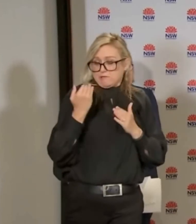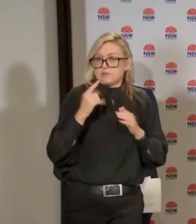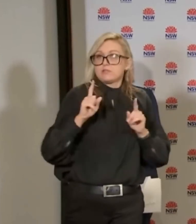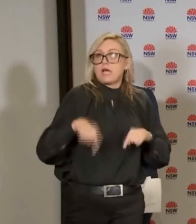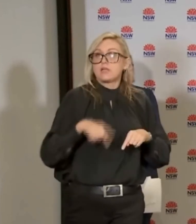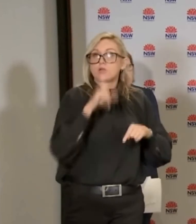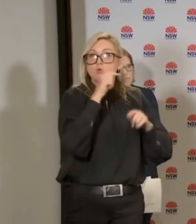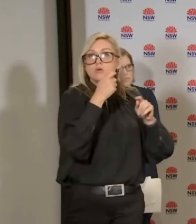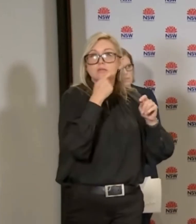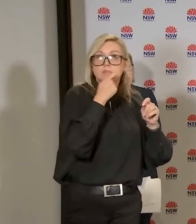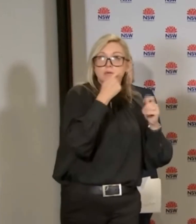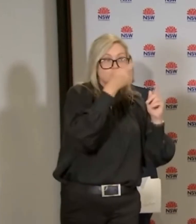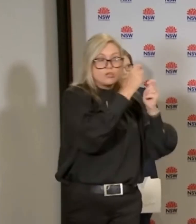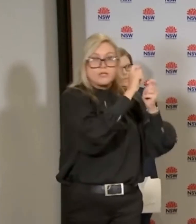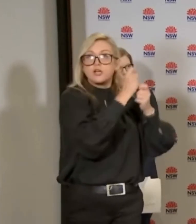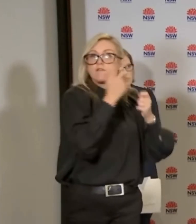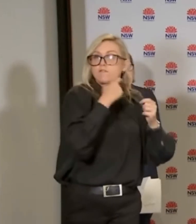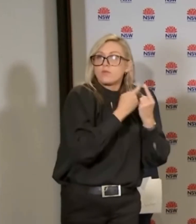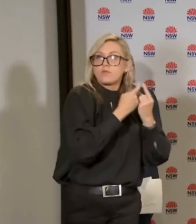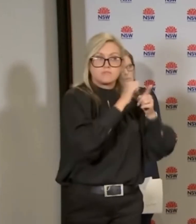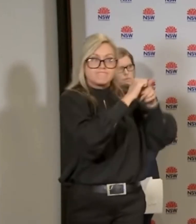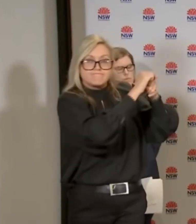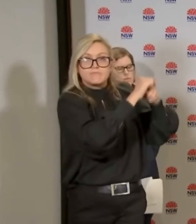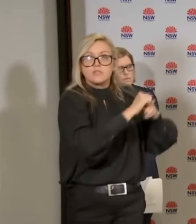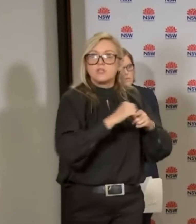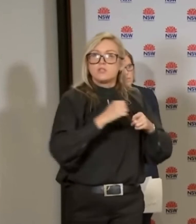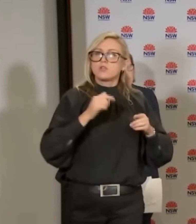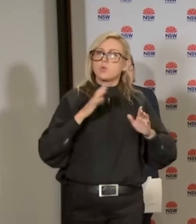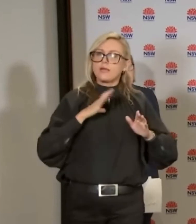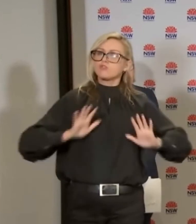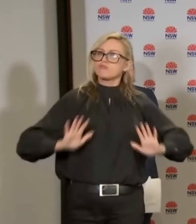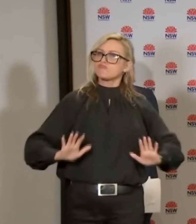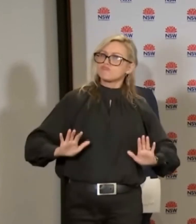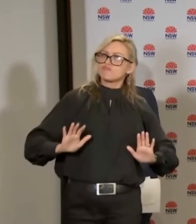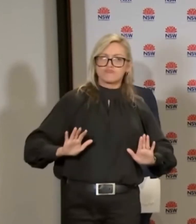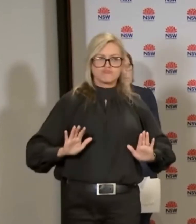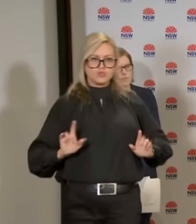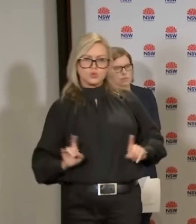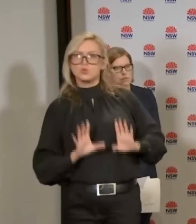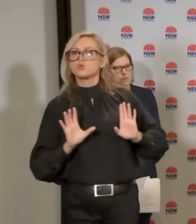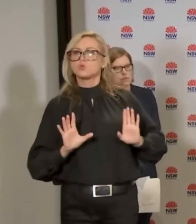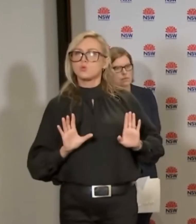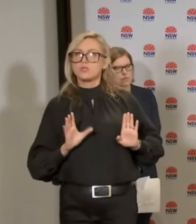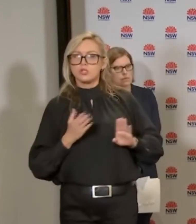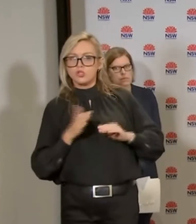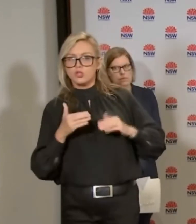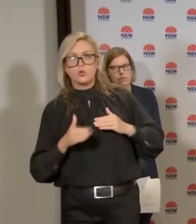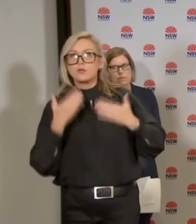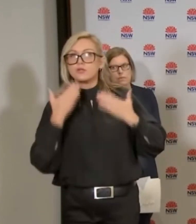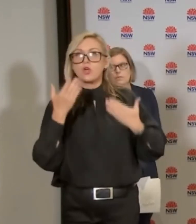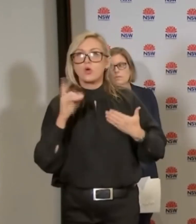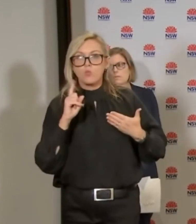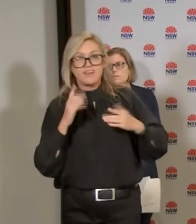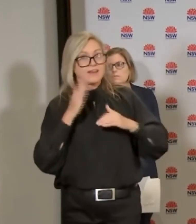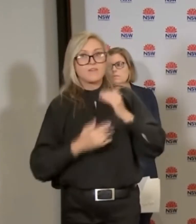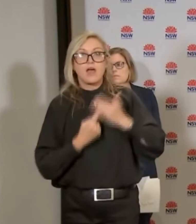and I think that we've got to give everybody a little bit of time just to settle into what is a no playbook situation. Can I